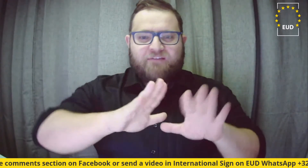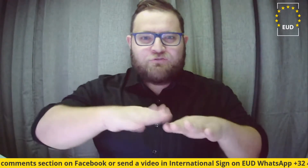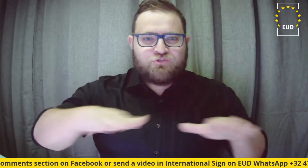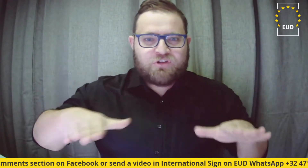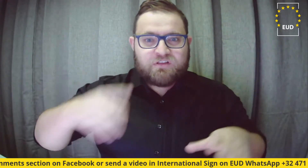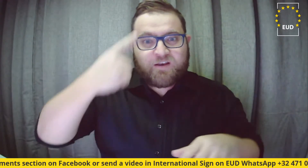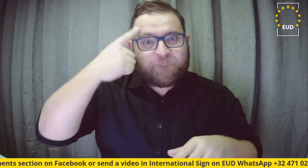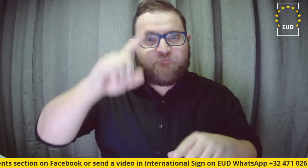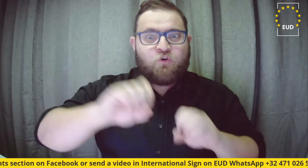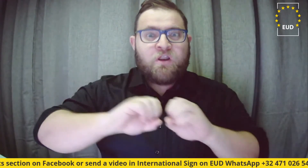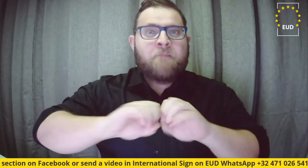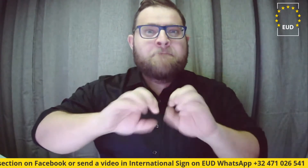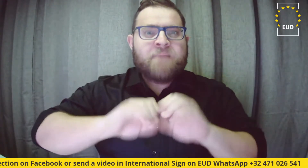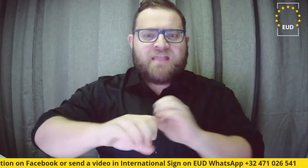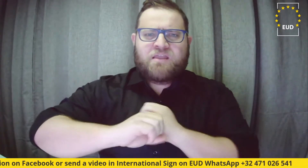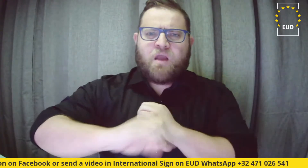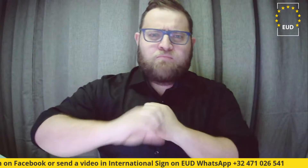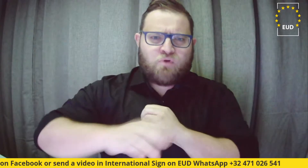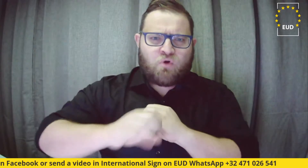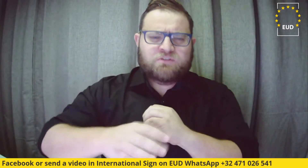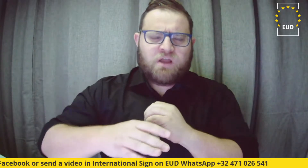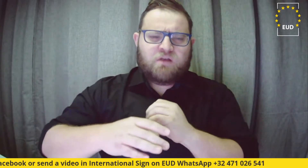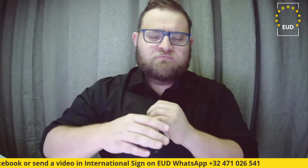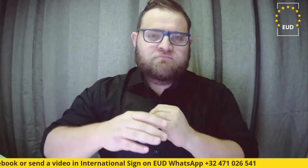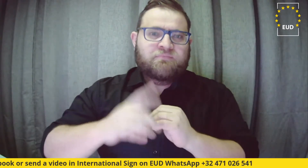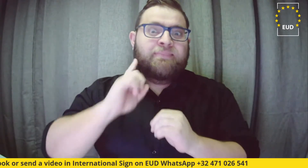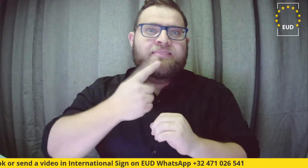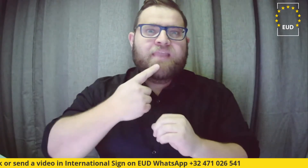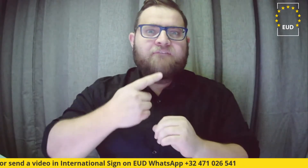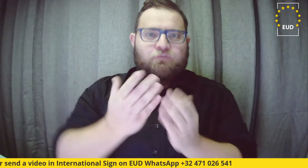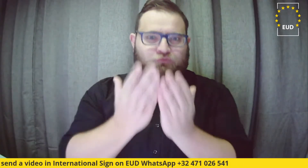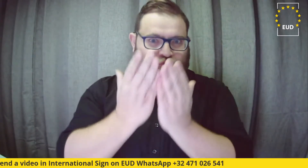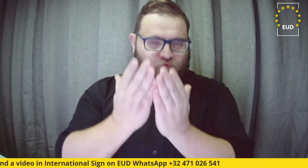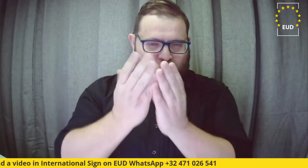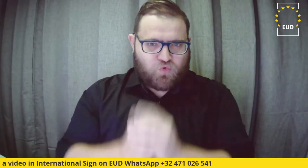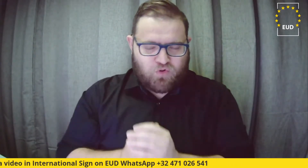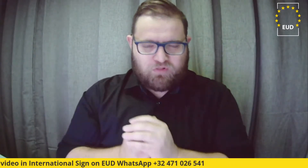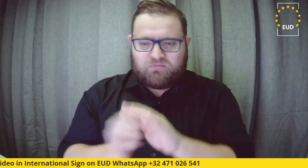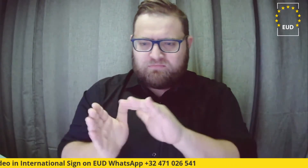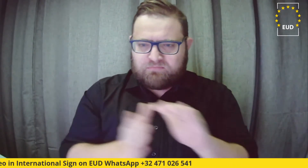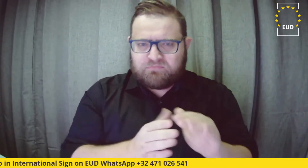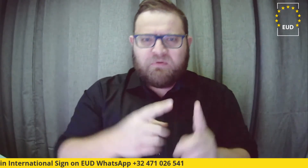television and as a teacher, training deaf children in the media.